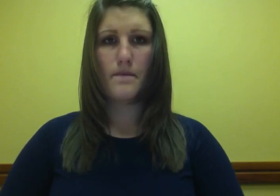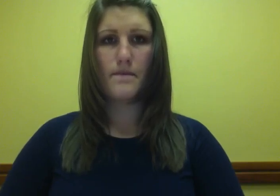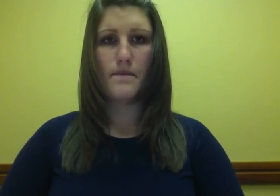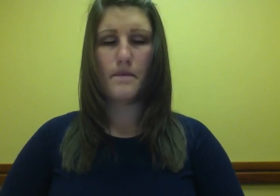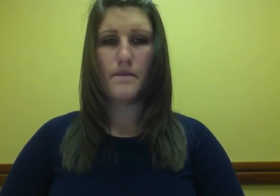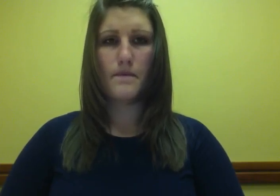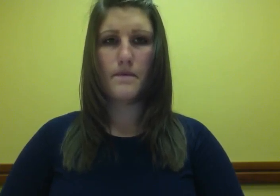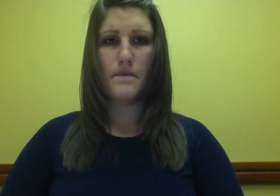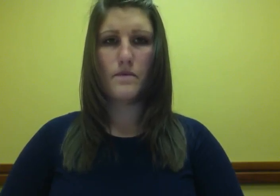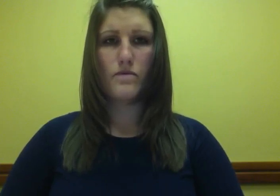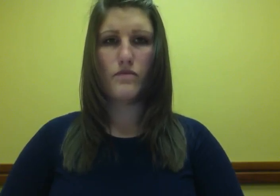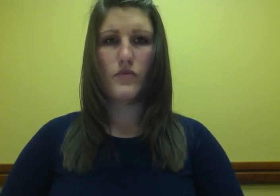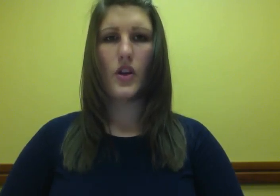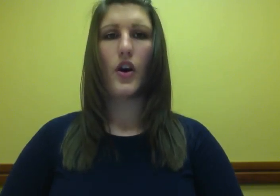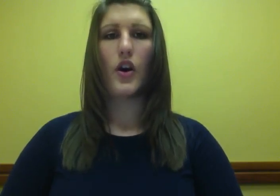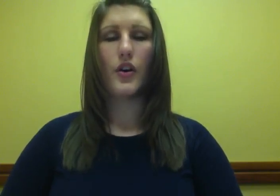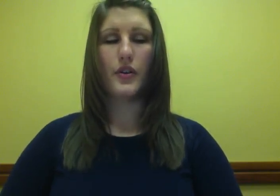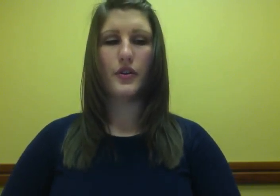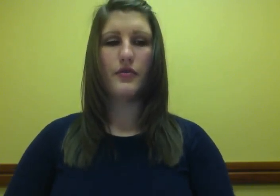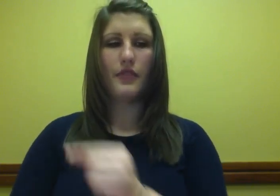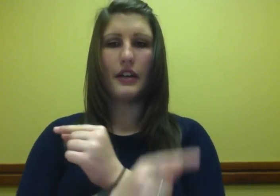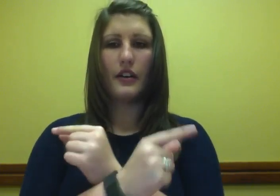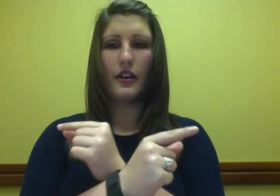Guard, huh? What does the guard do? Guard?